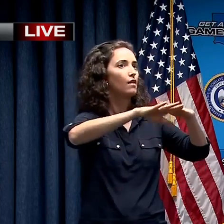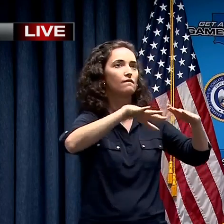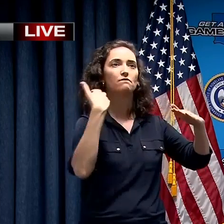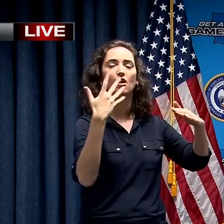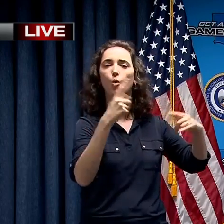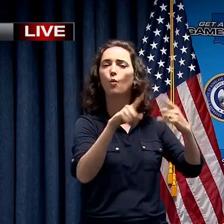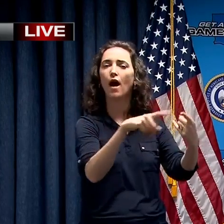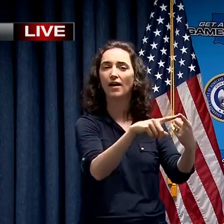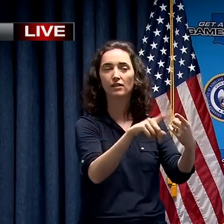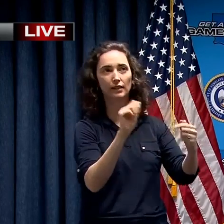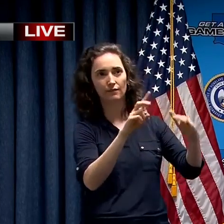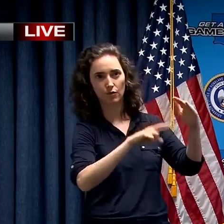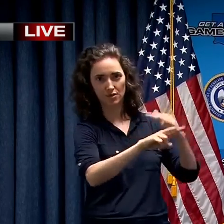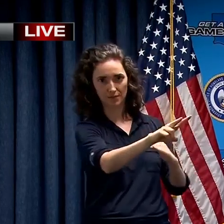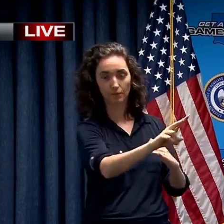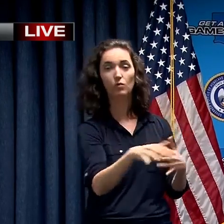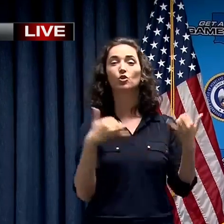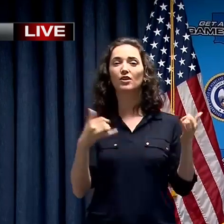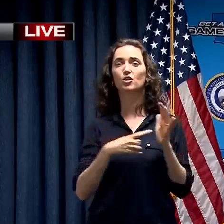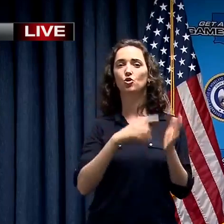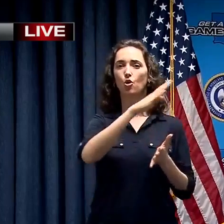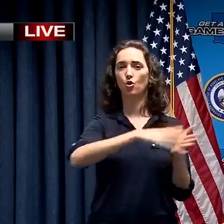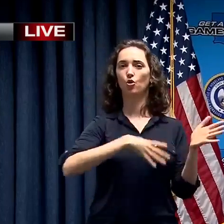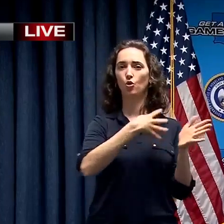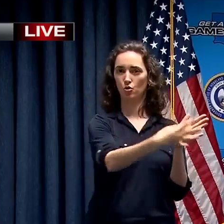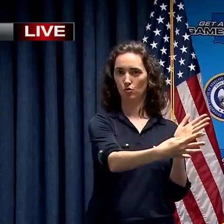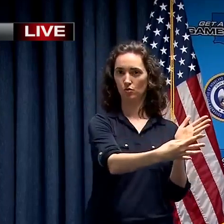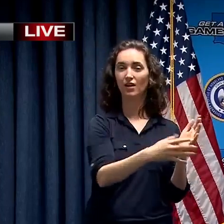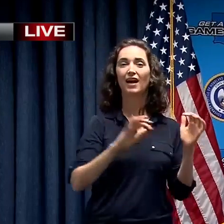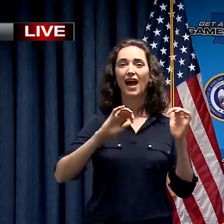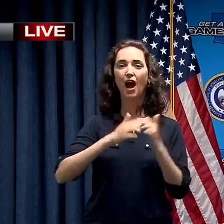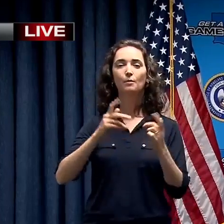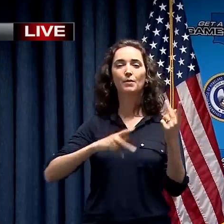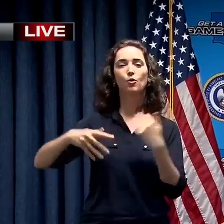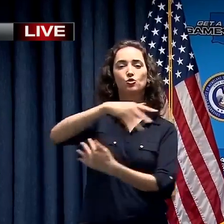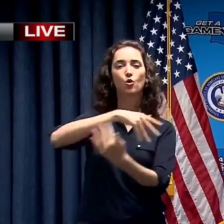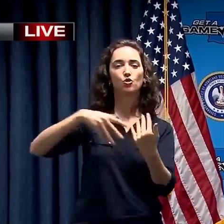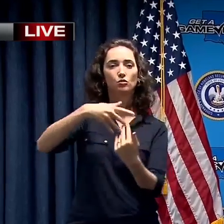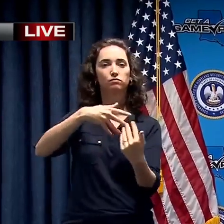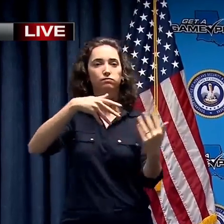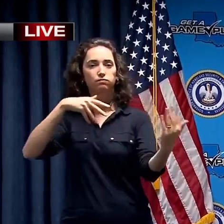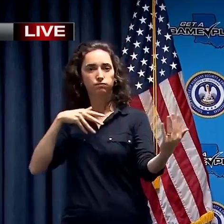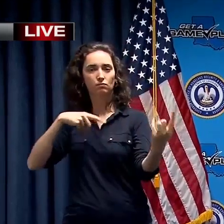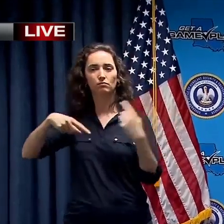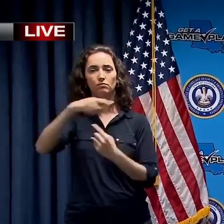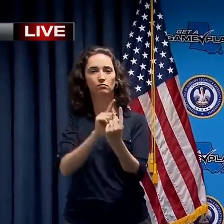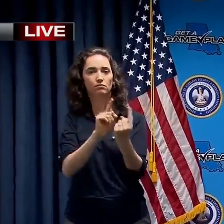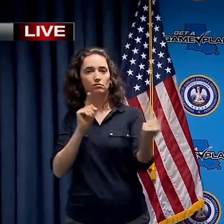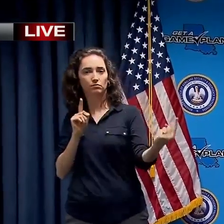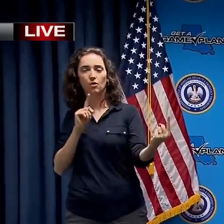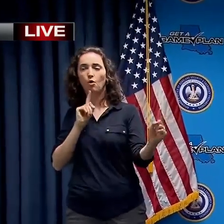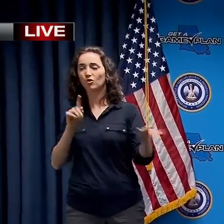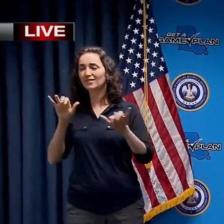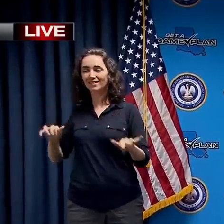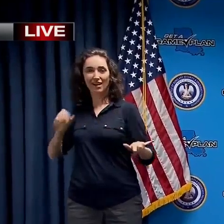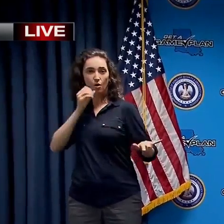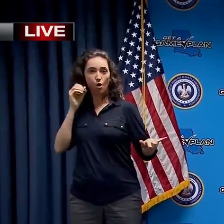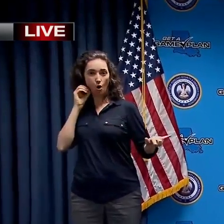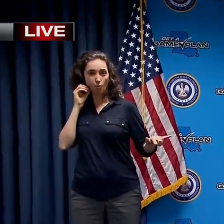you to help you better understand how the mitigation measures, the social distancing measures, the stay-at-home order,